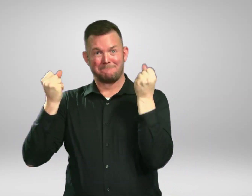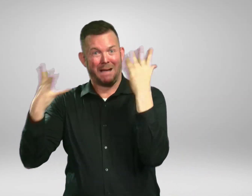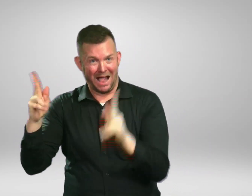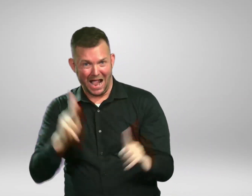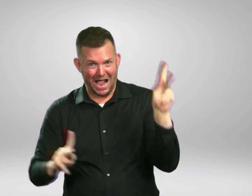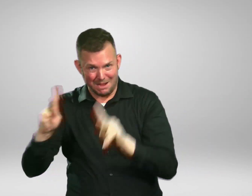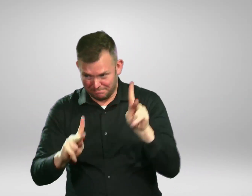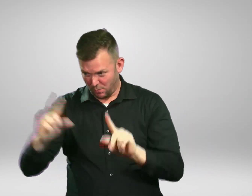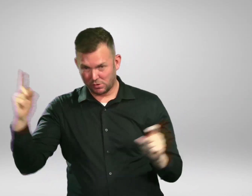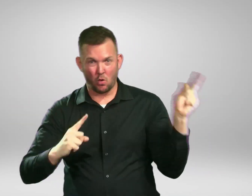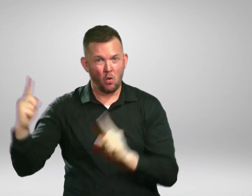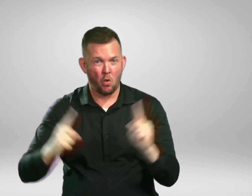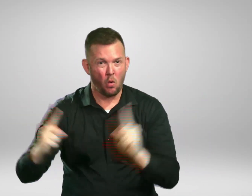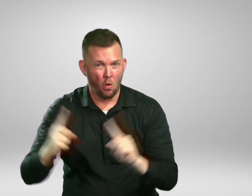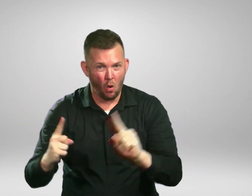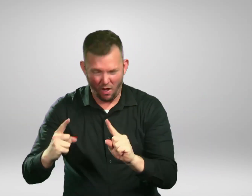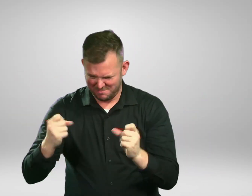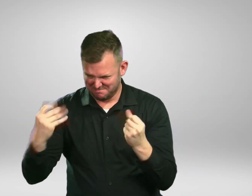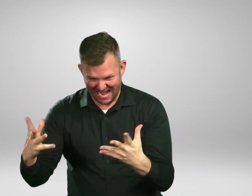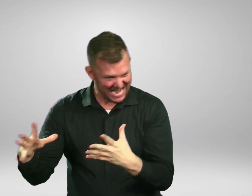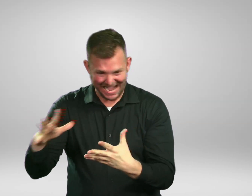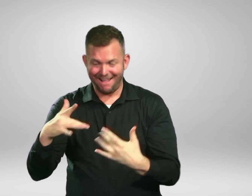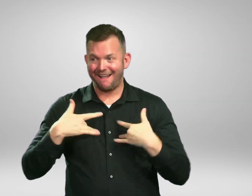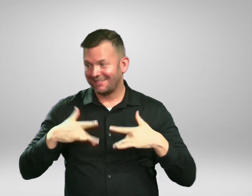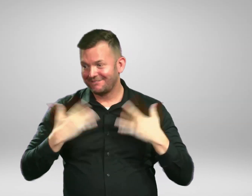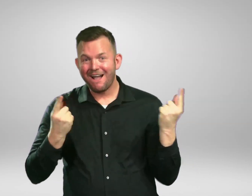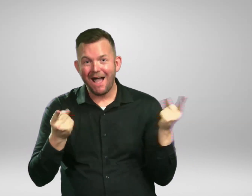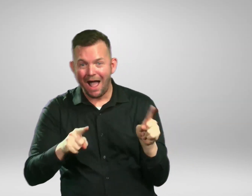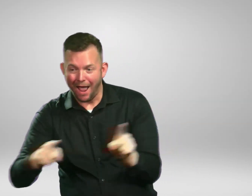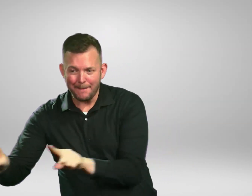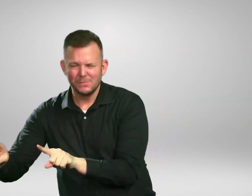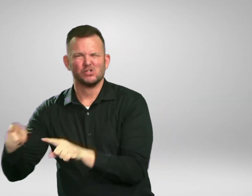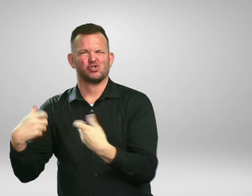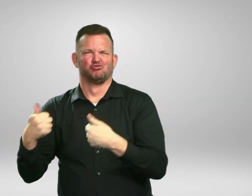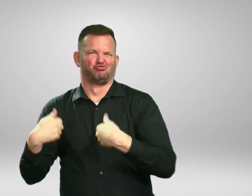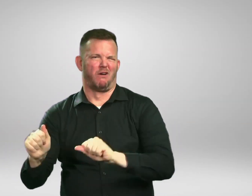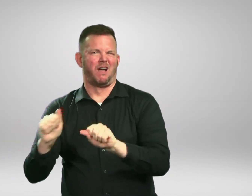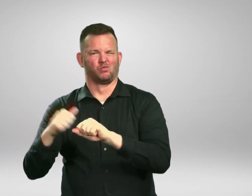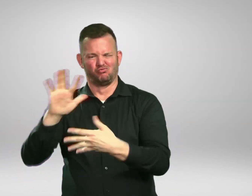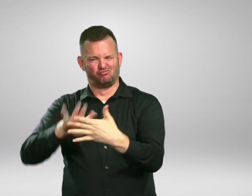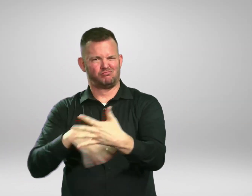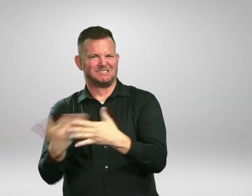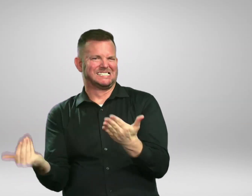large groups of people together, consider postponing events and gatherings.